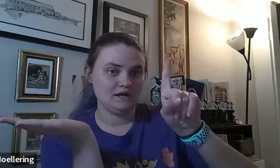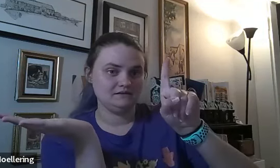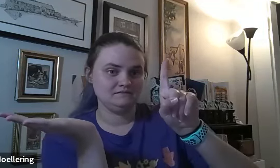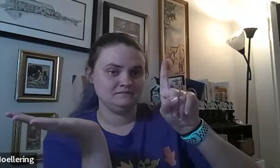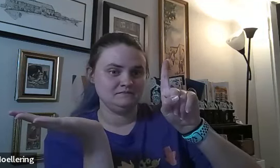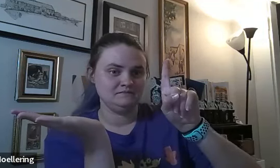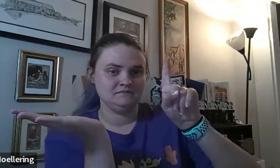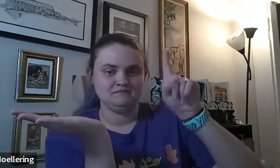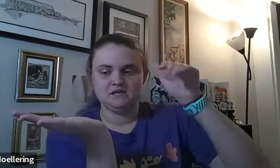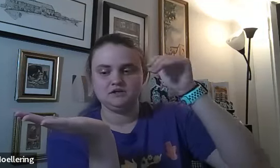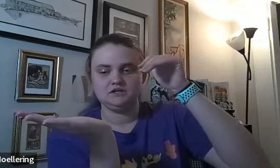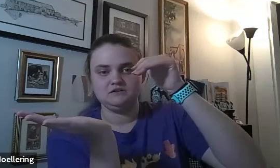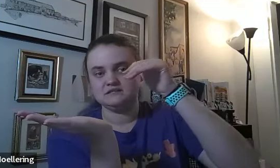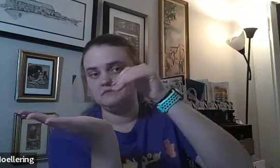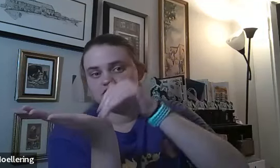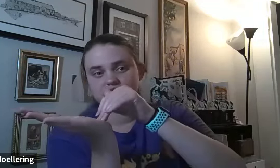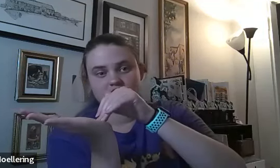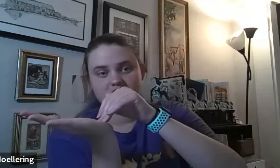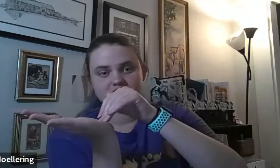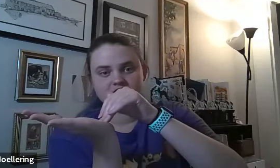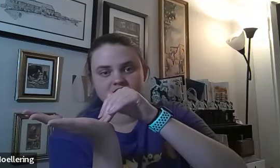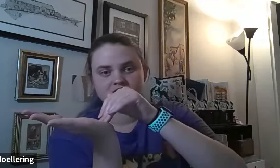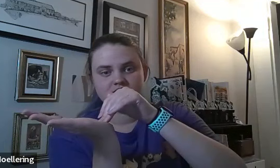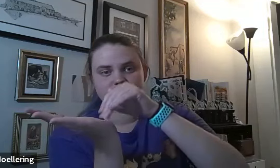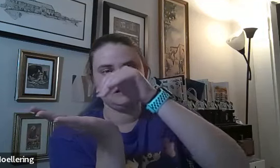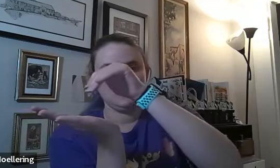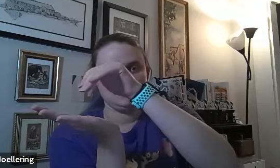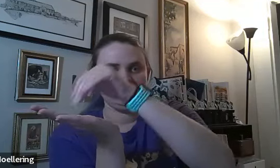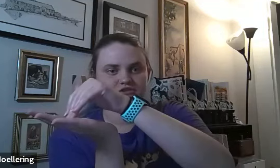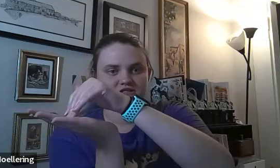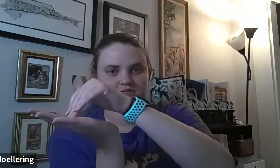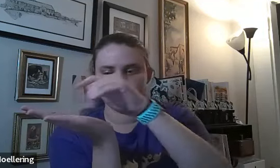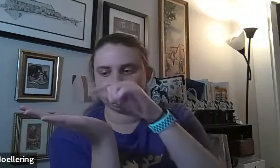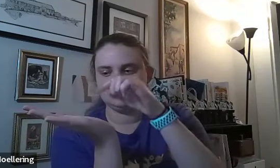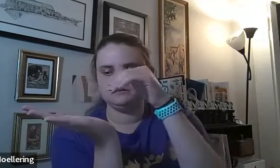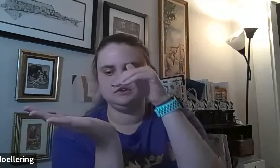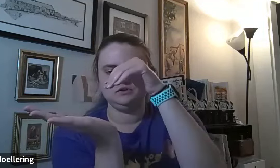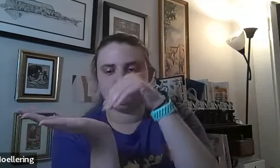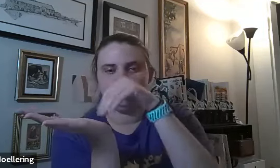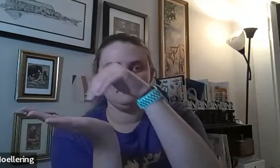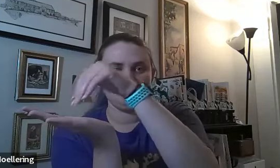1, and you're going to do the same motion for 1,000, but you're going to add an extra step. So you're going to do bump,